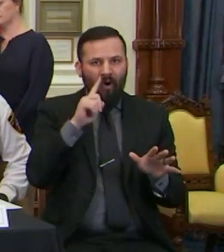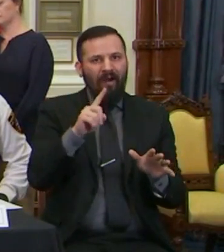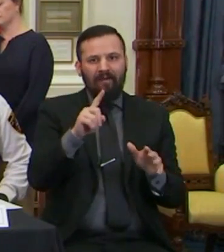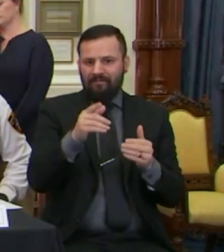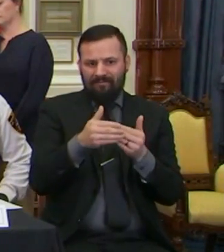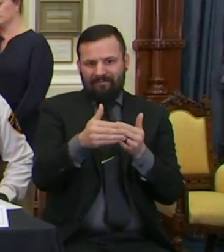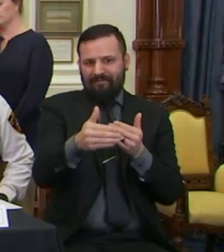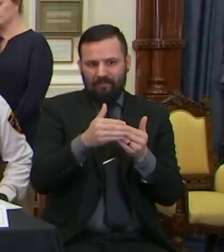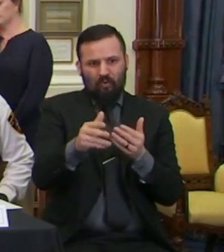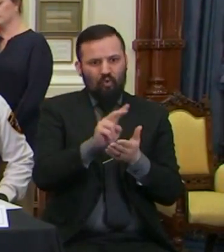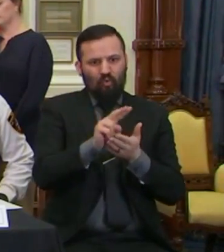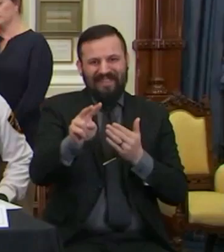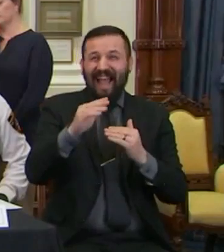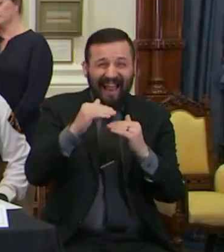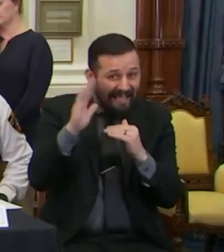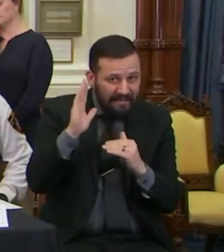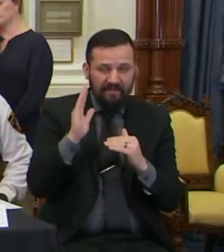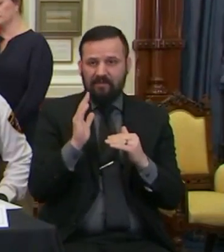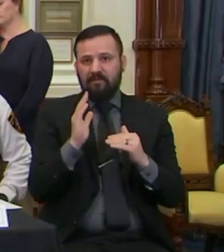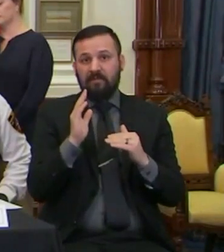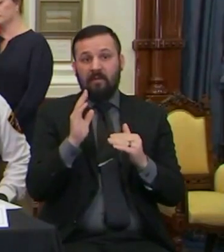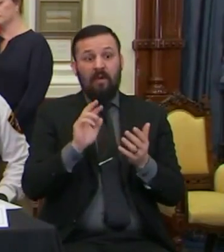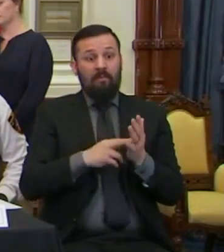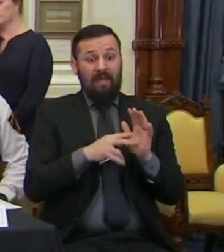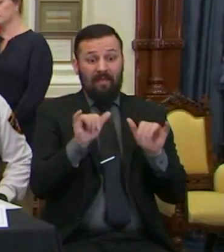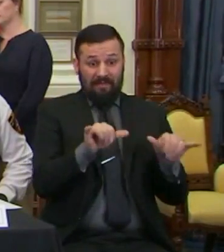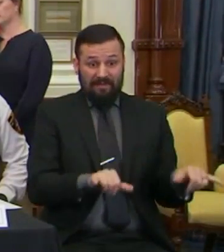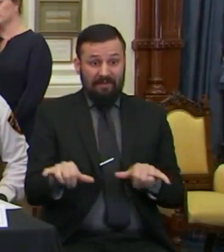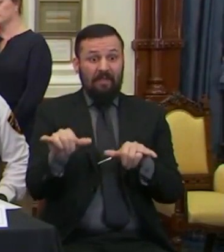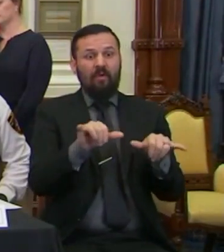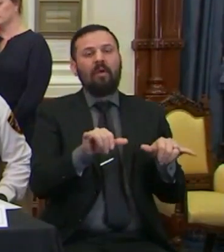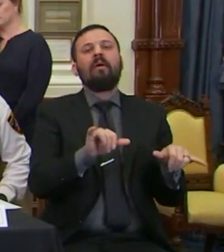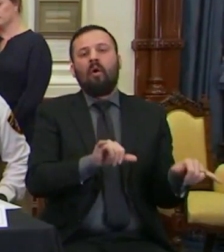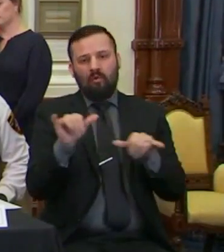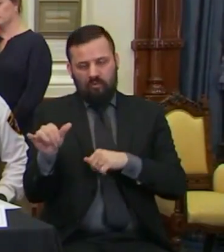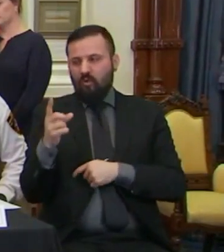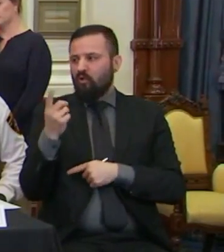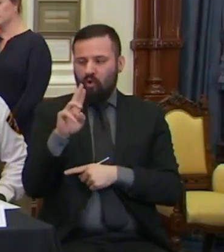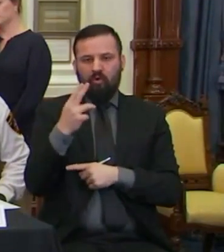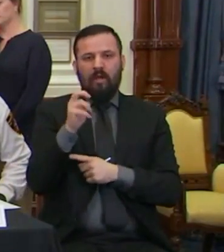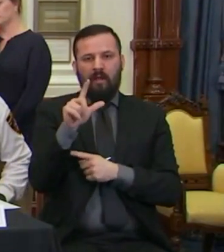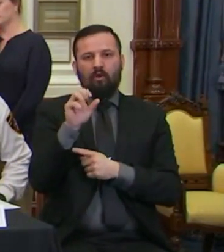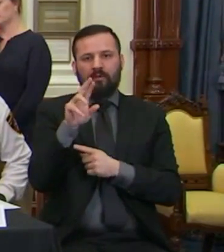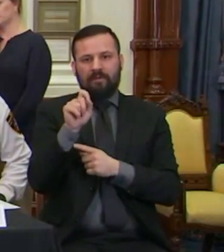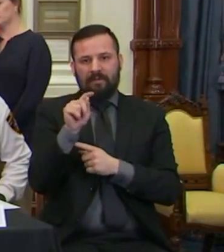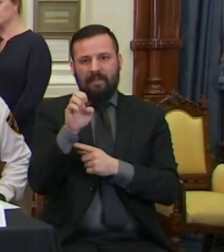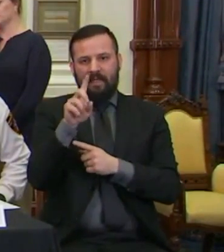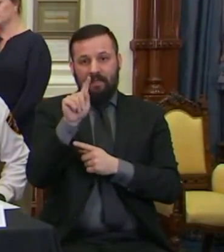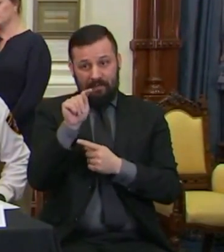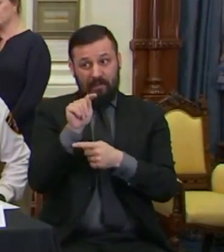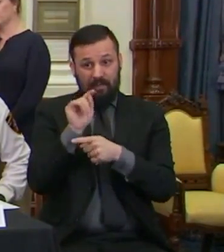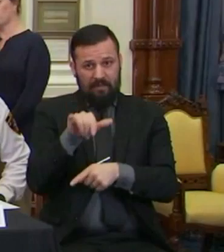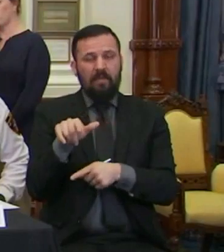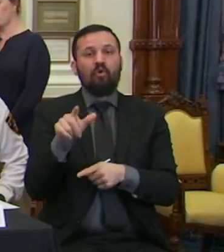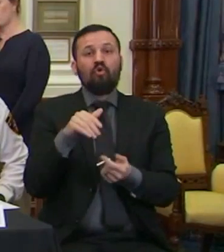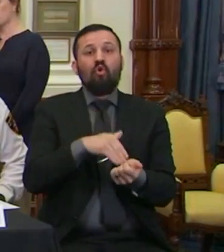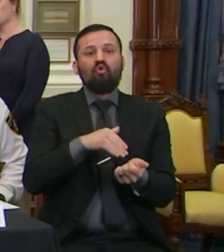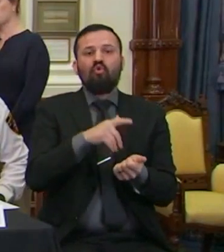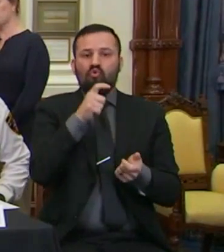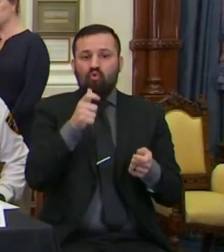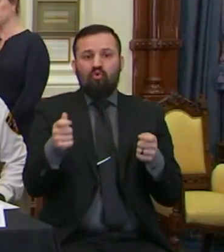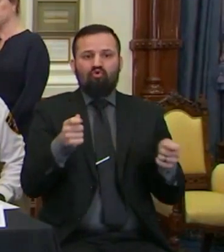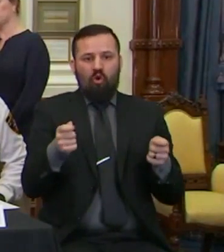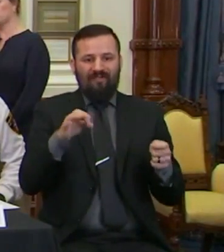2 weeks. That standard is echoed by Dr. Hellerstedt, the doctor who is in charge of